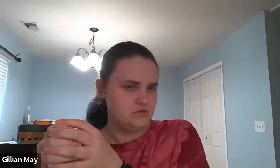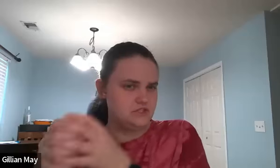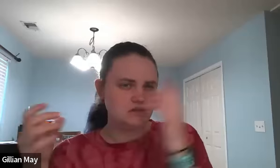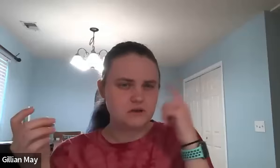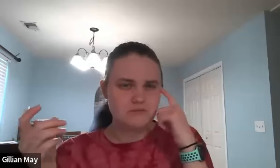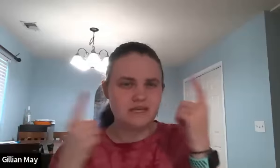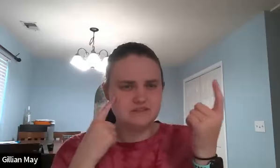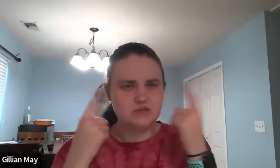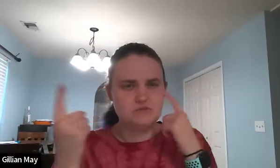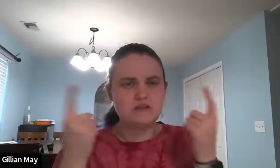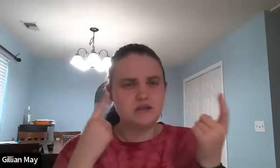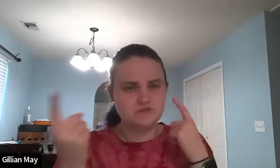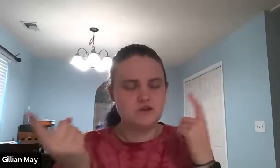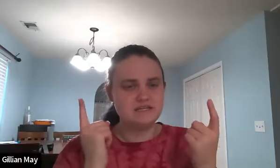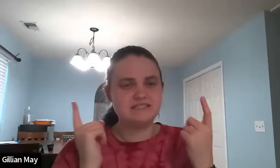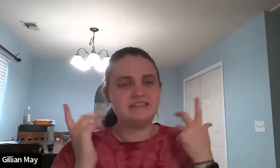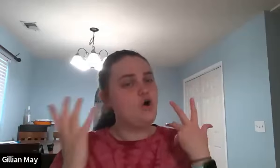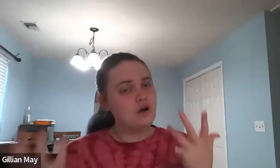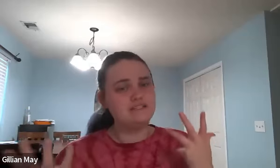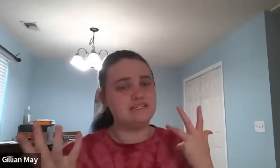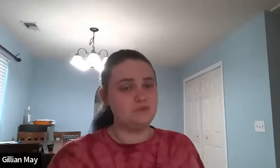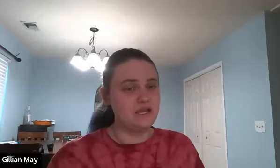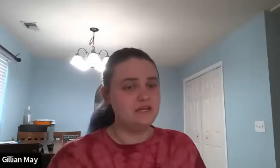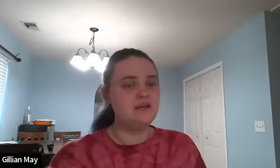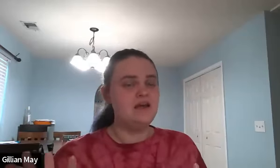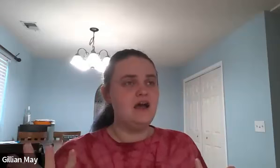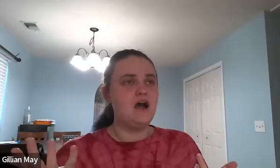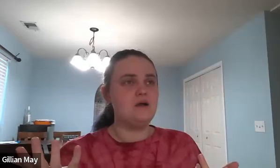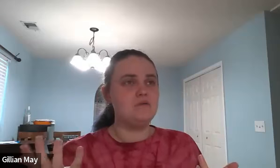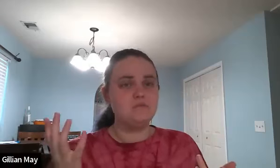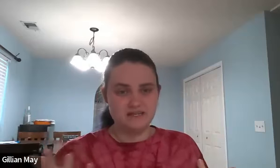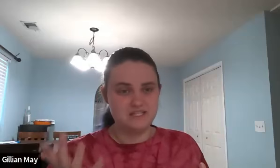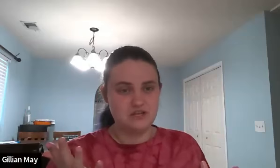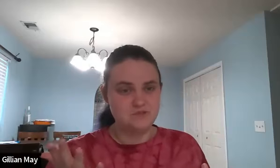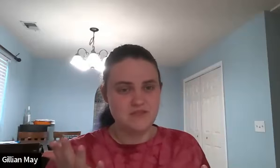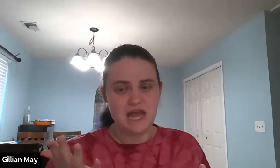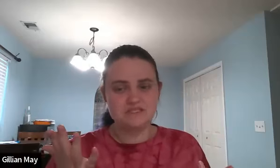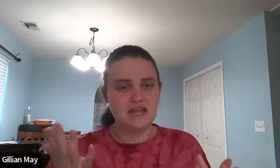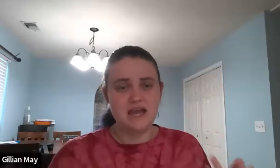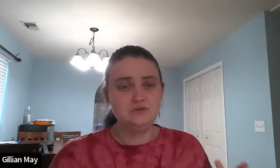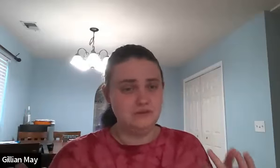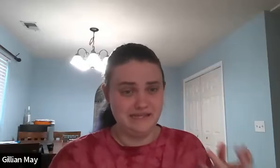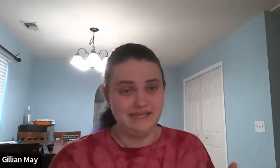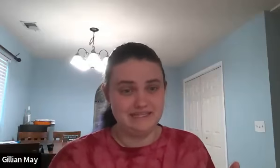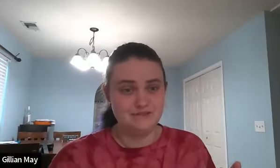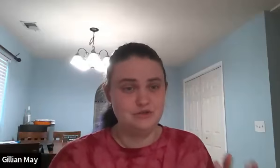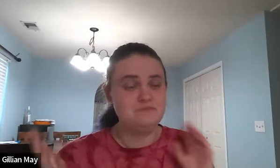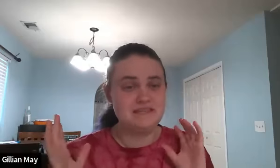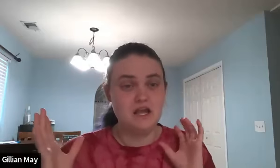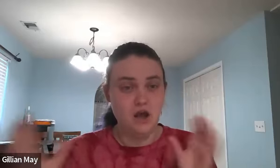So you know what I mean? It's like really, it comes through context. It's hard to explain. I remember my teacher kept doing that and I was like, I don't get it. You keep saying